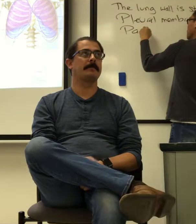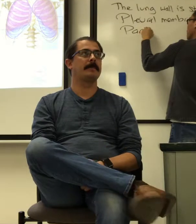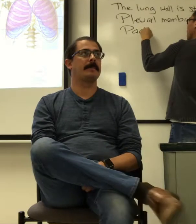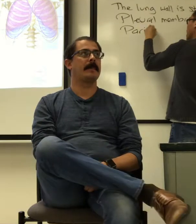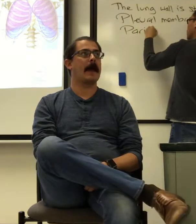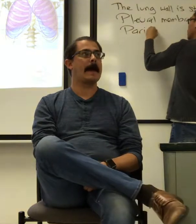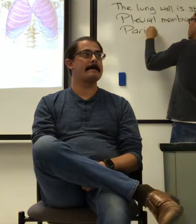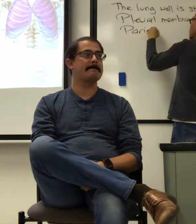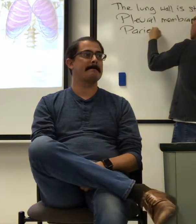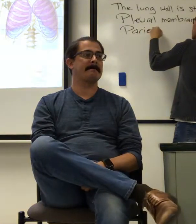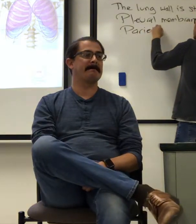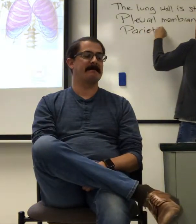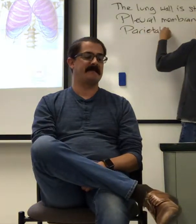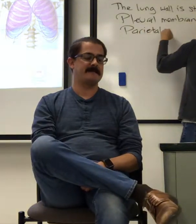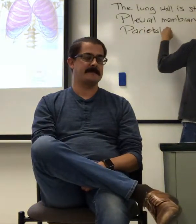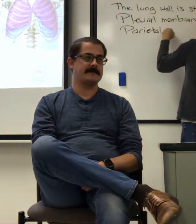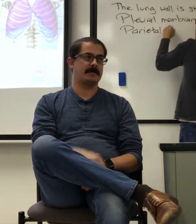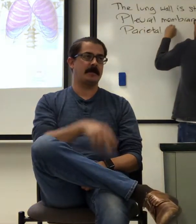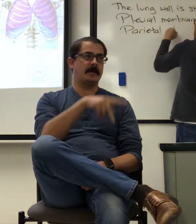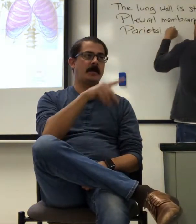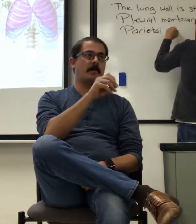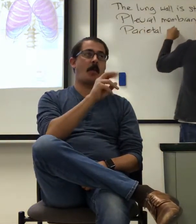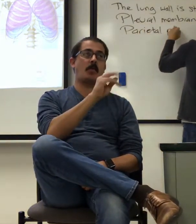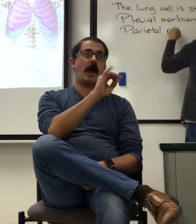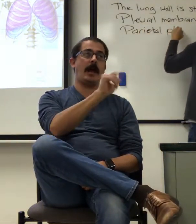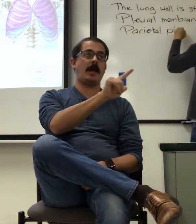The parietal pleura